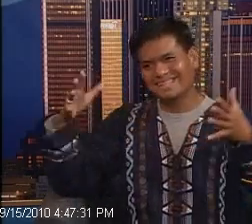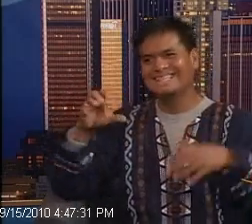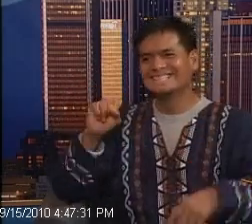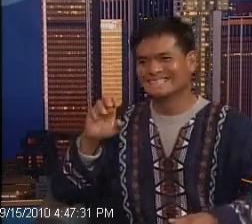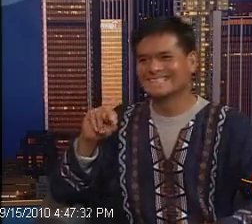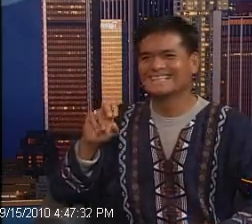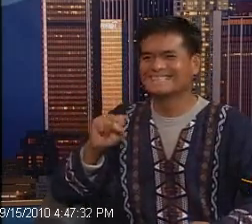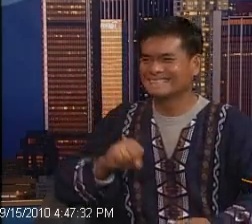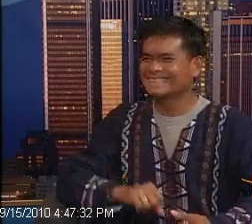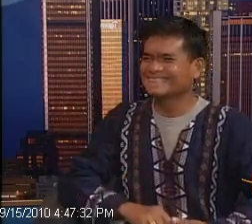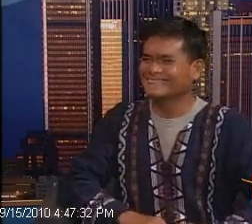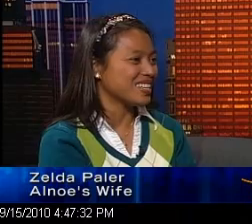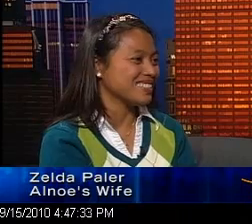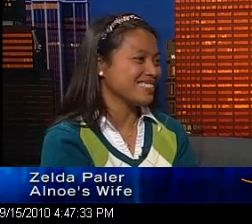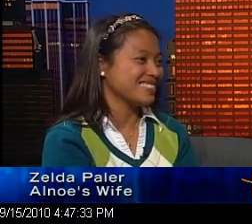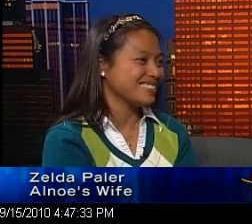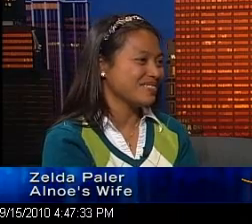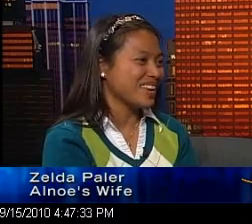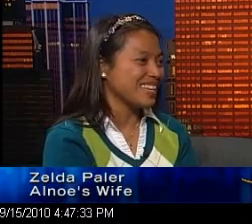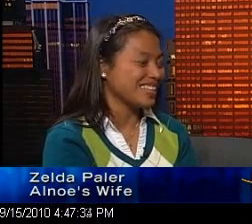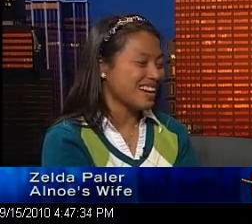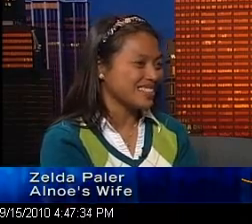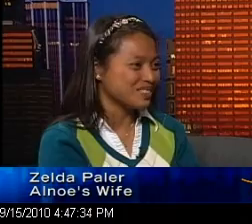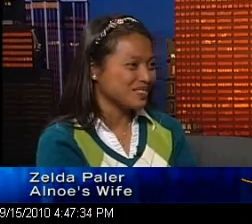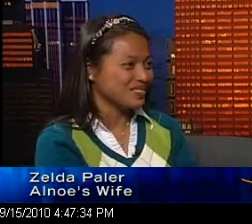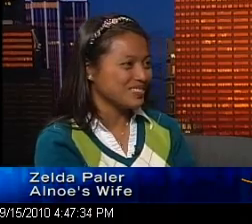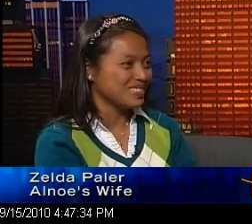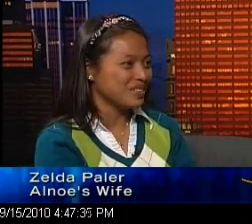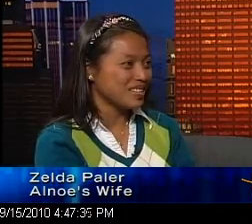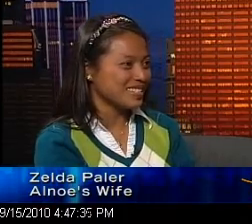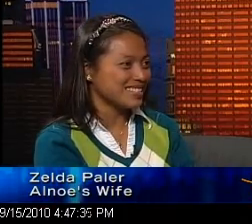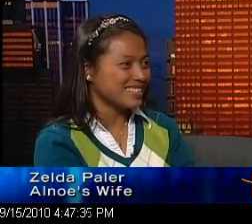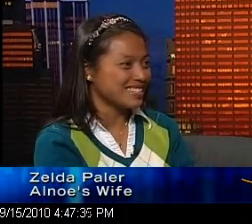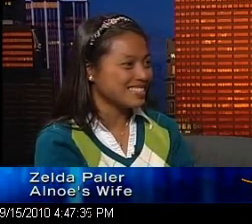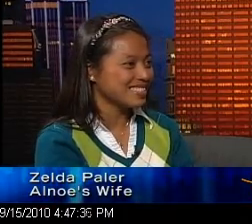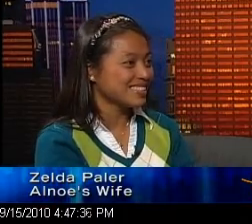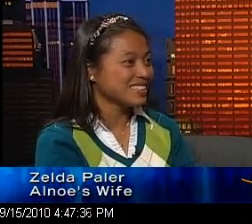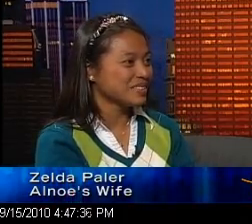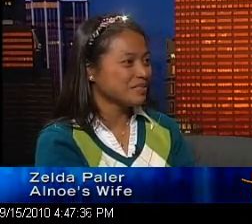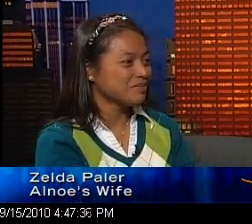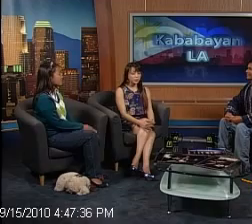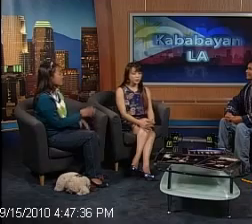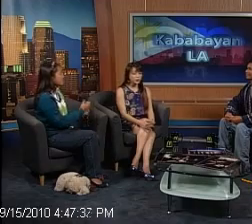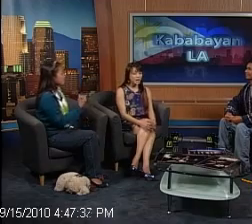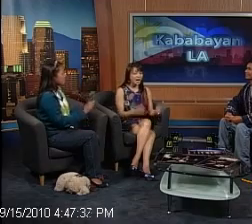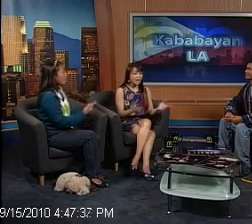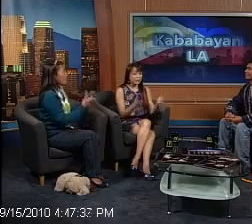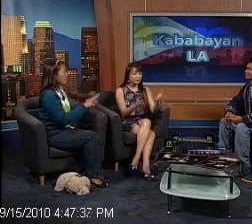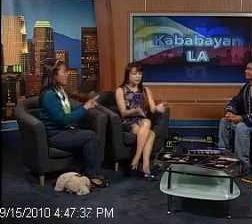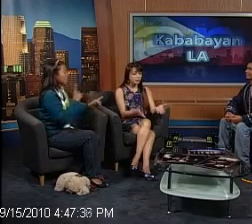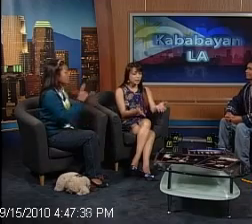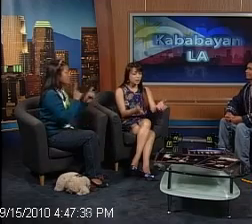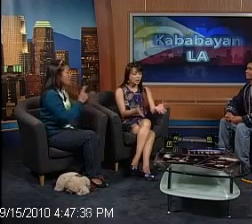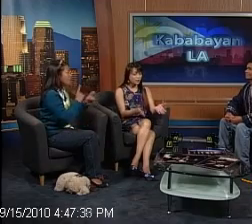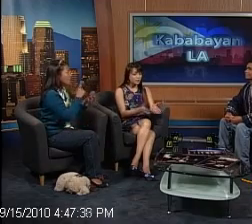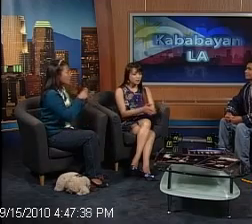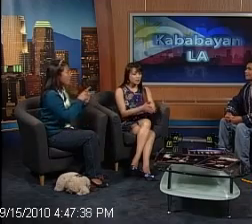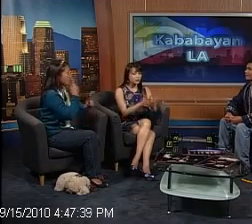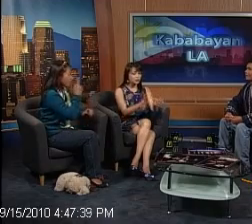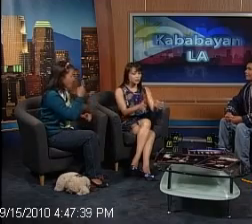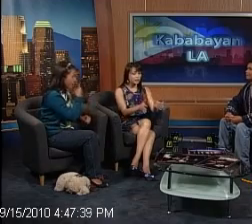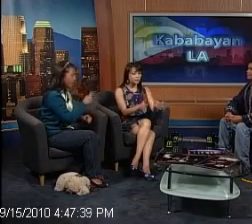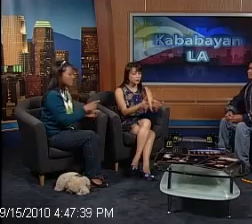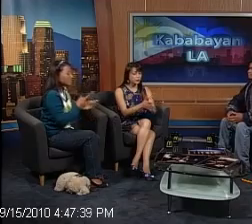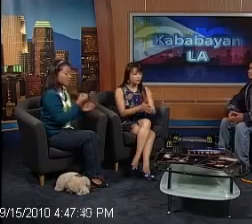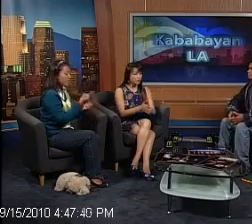feeling, and yeah, we have many kinds of different senses. And let's talk about your eye for beauty. Obviously,